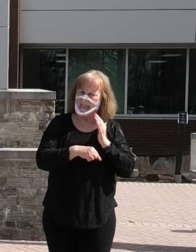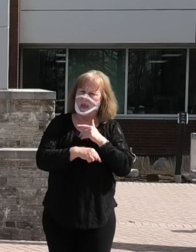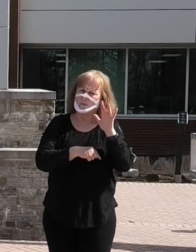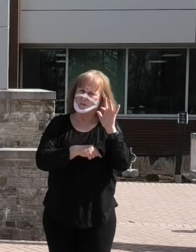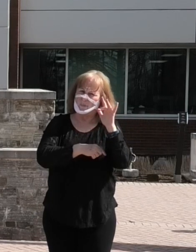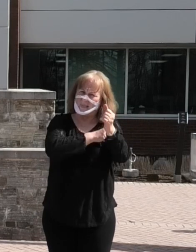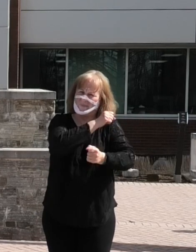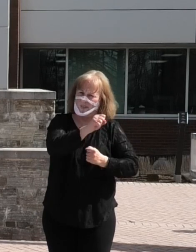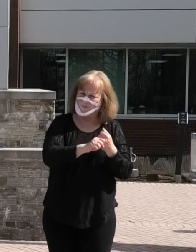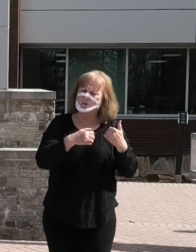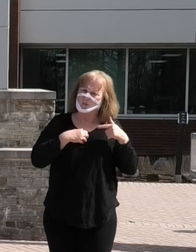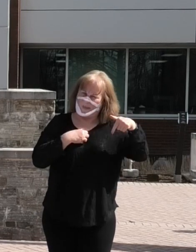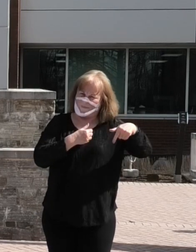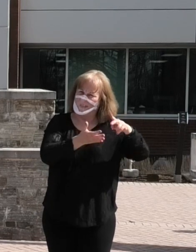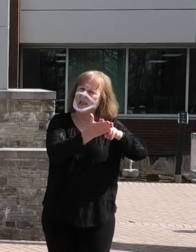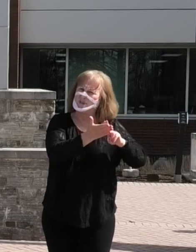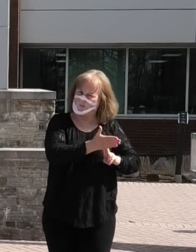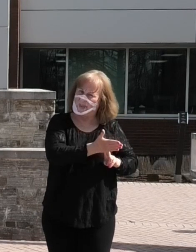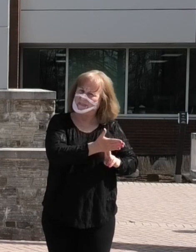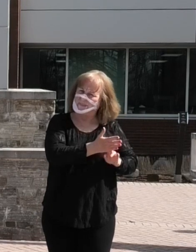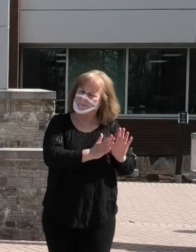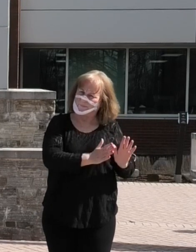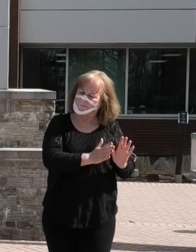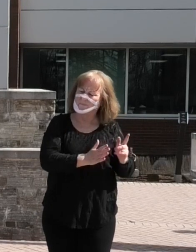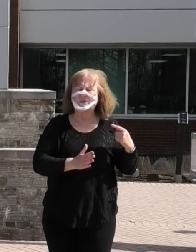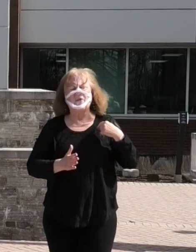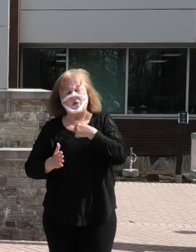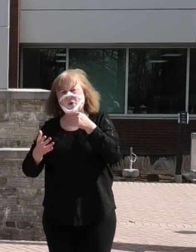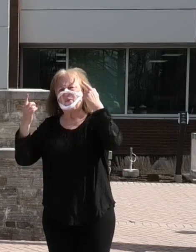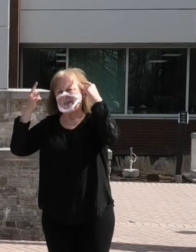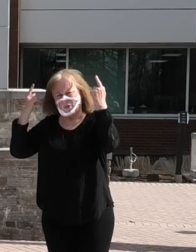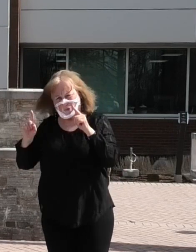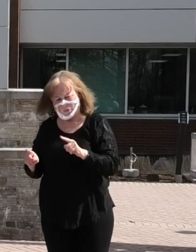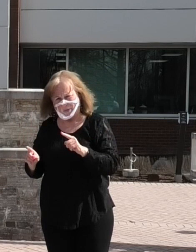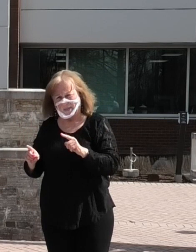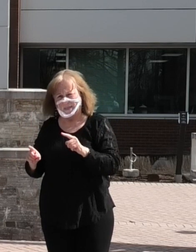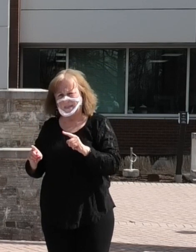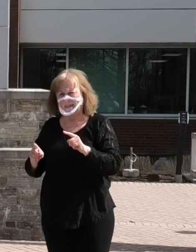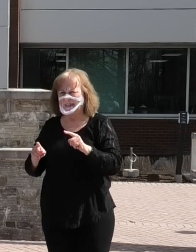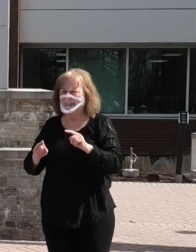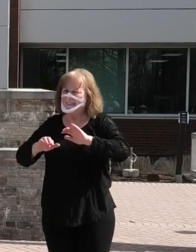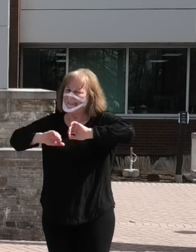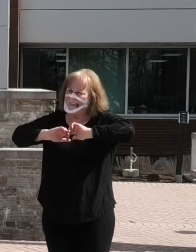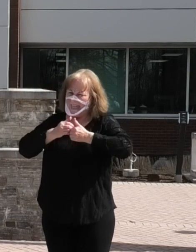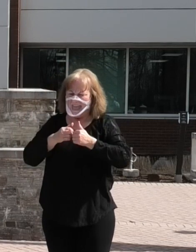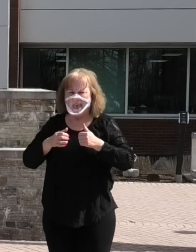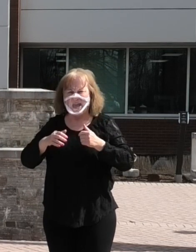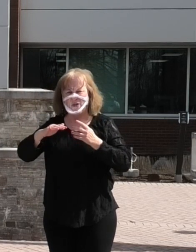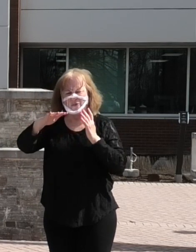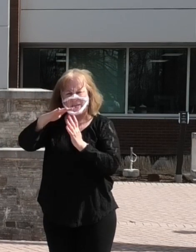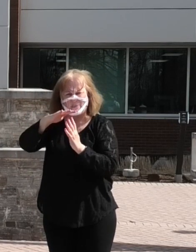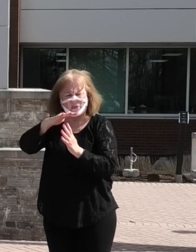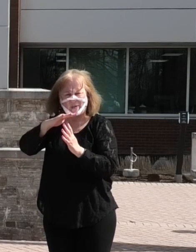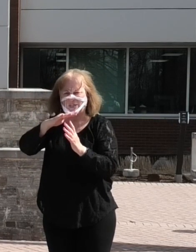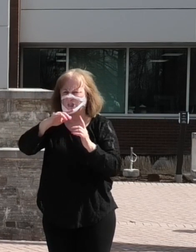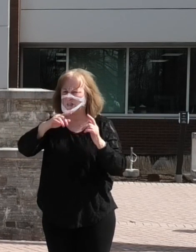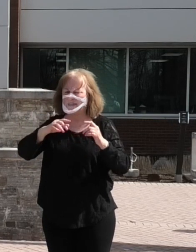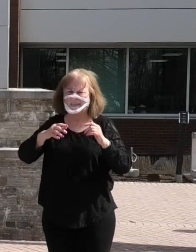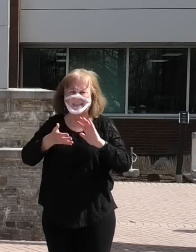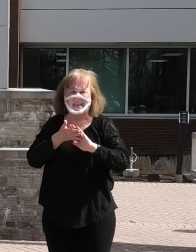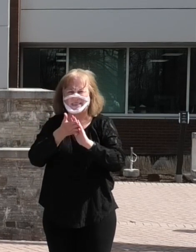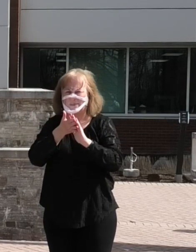25 years of having this contract, we agree that the way immigration has been weaponized at the federal